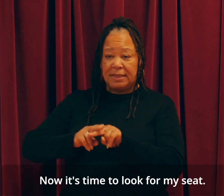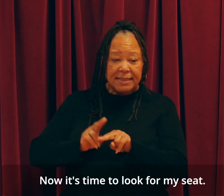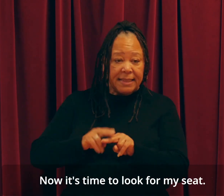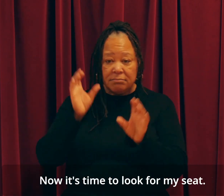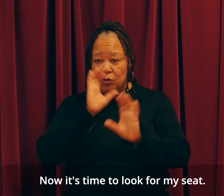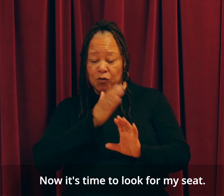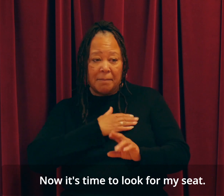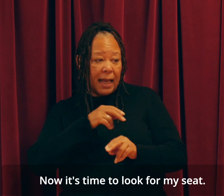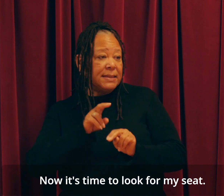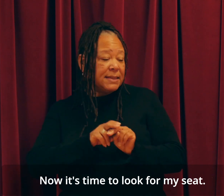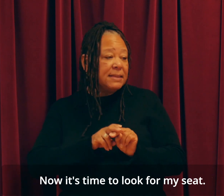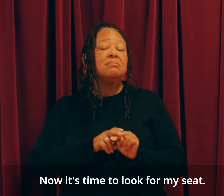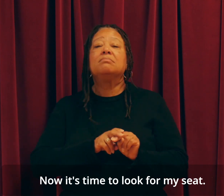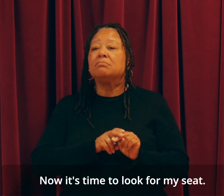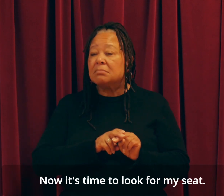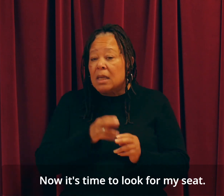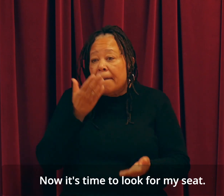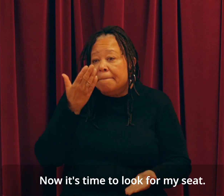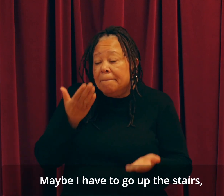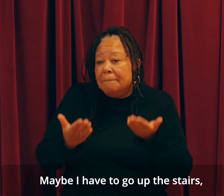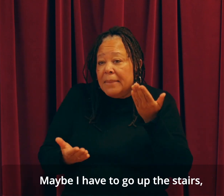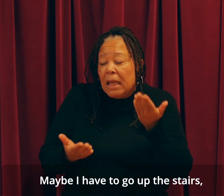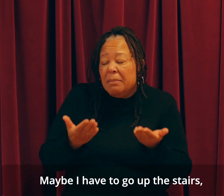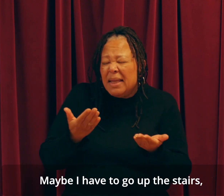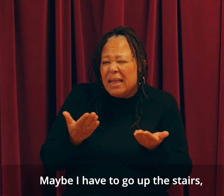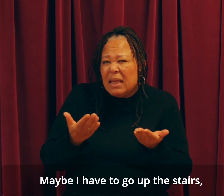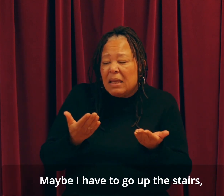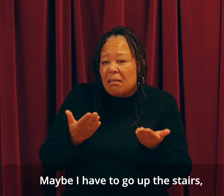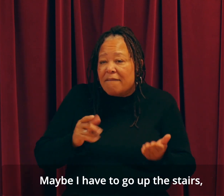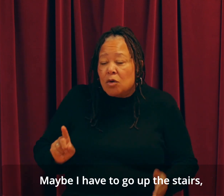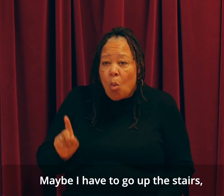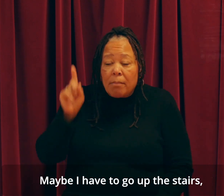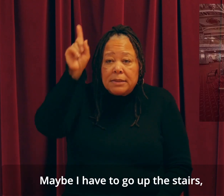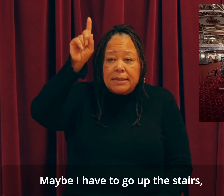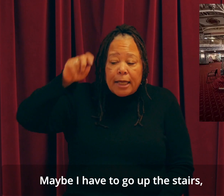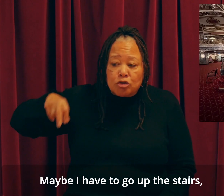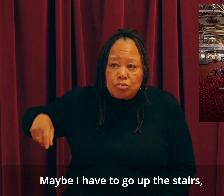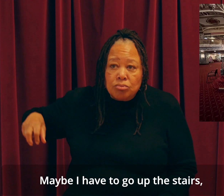Now it's time to look for my seat. Maybe I have to go up the stairs.